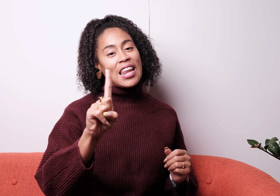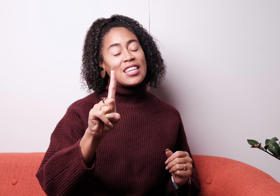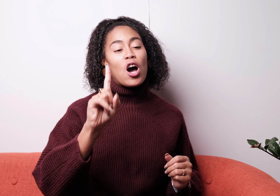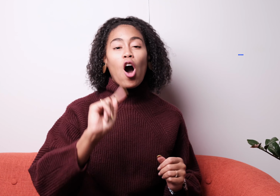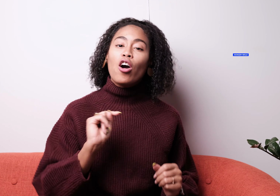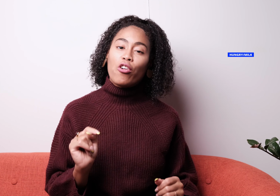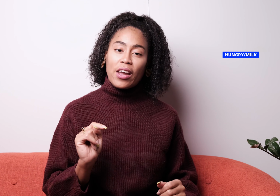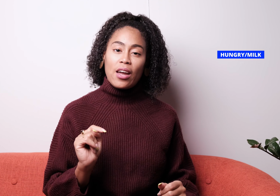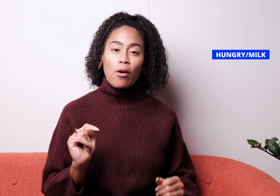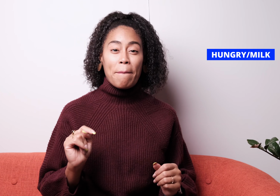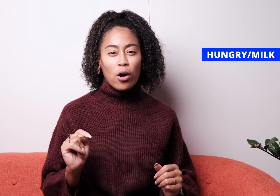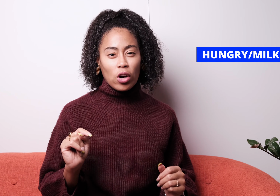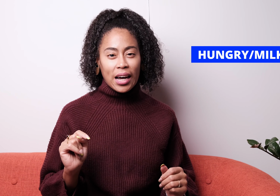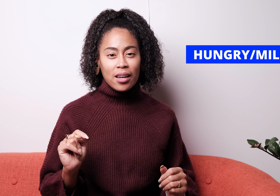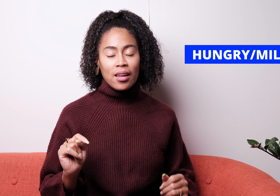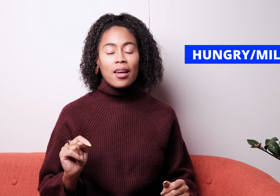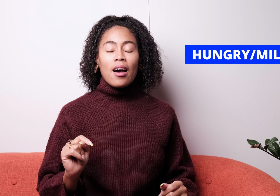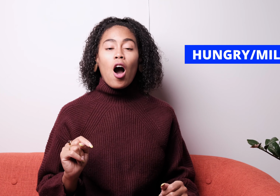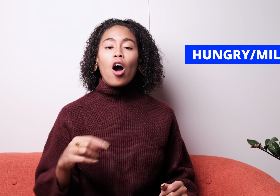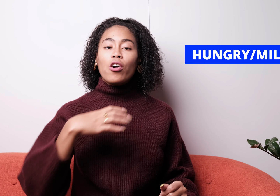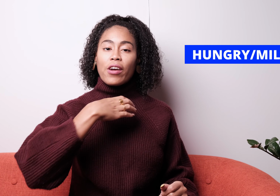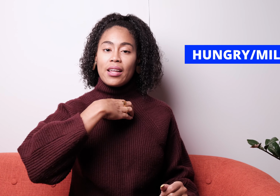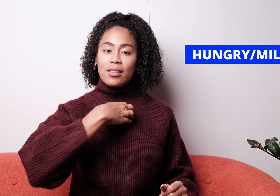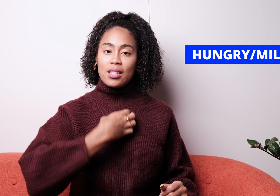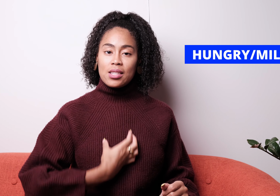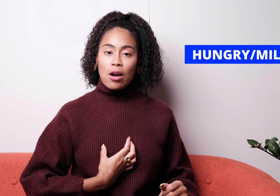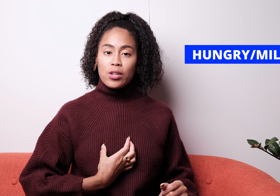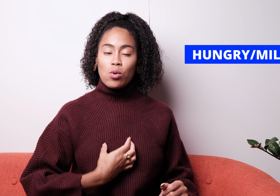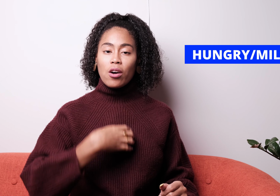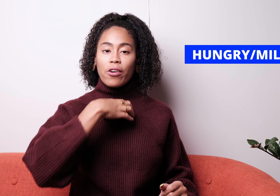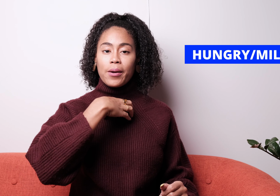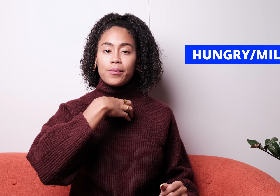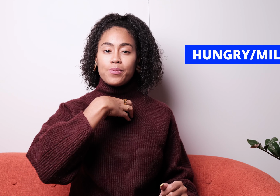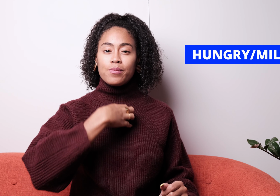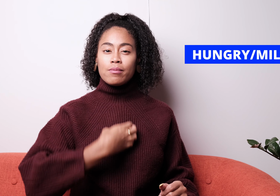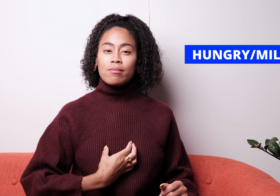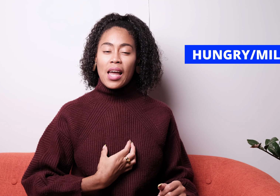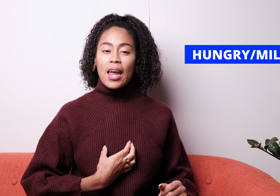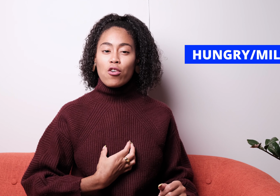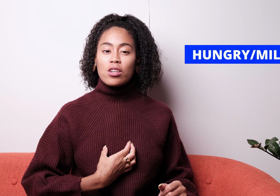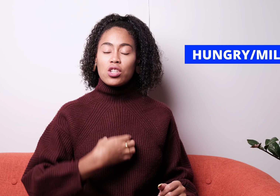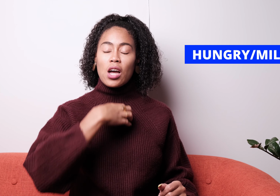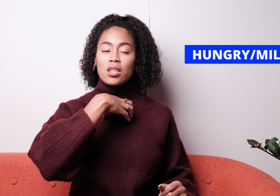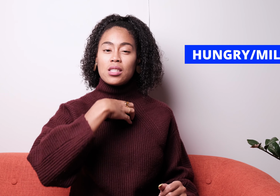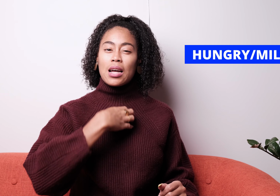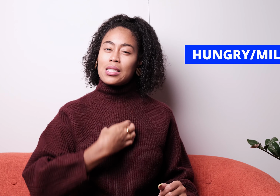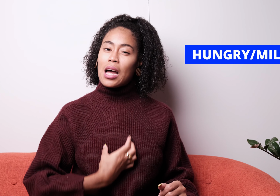is hungry or milk. Hungry. This is how we do hungry. Hand across the chest, kind of sliding